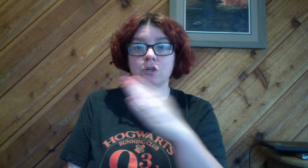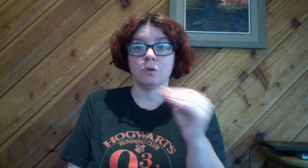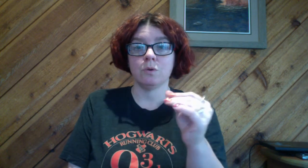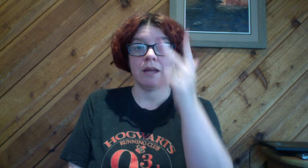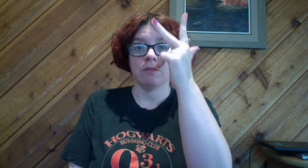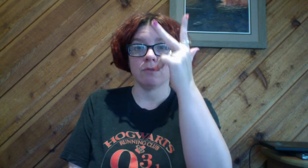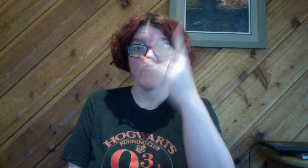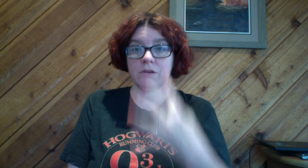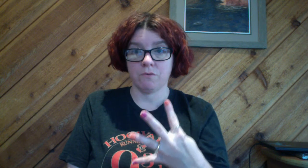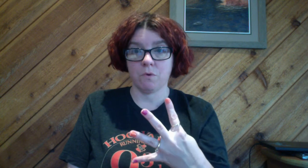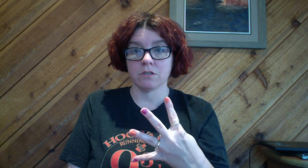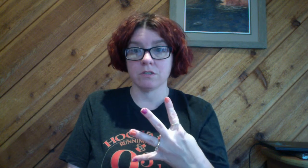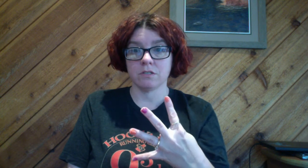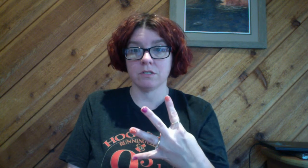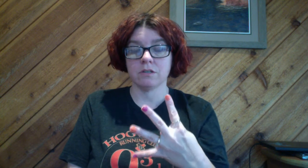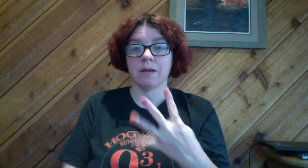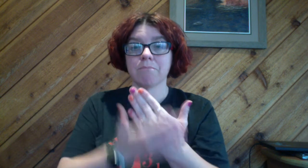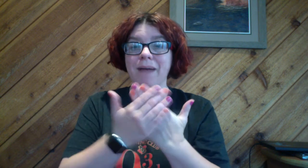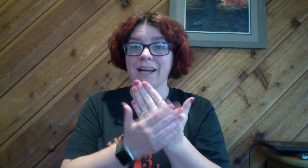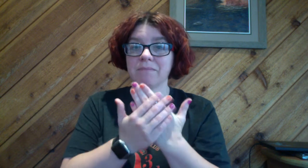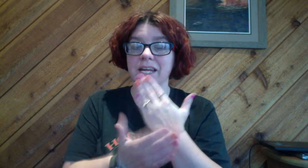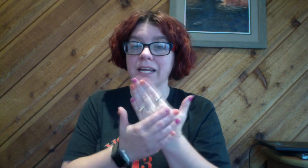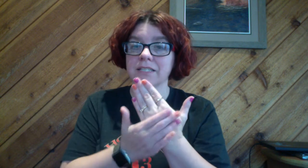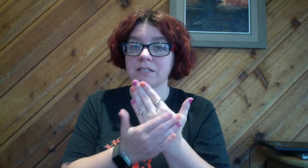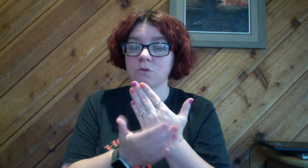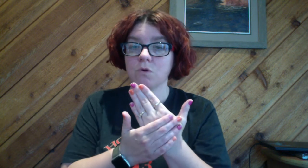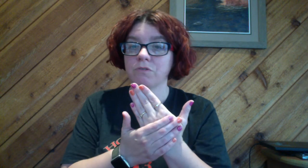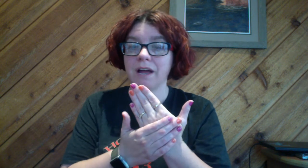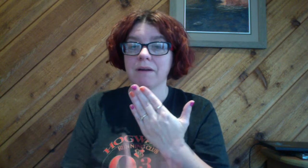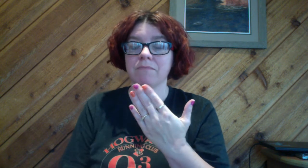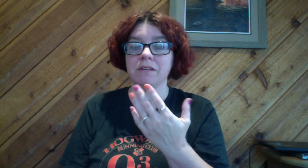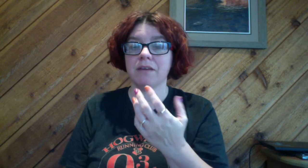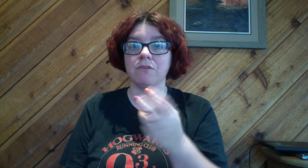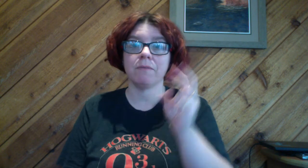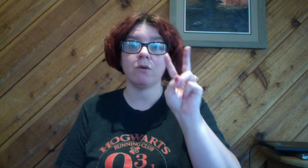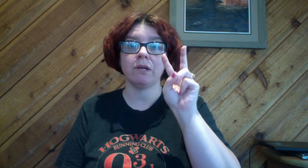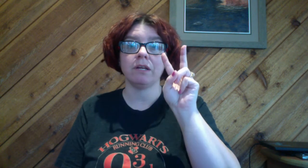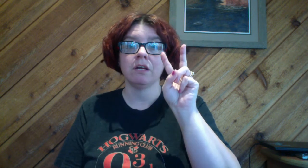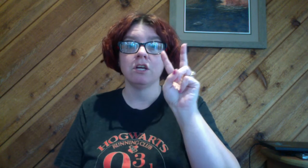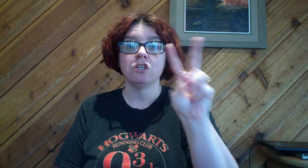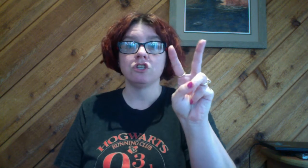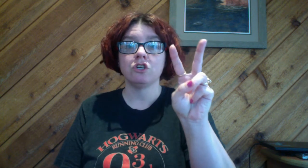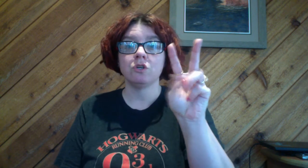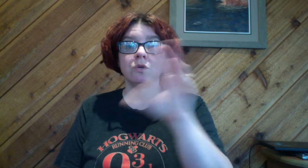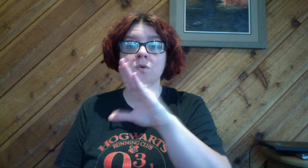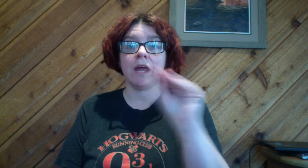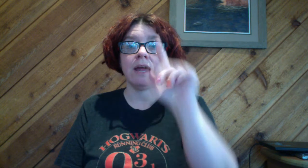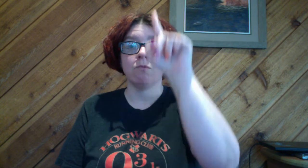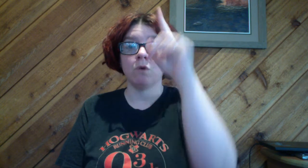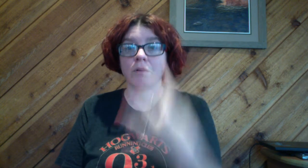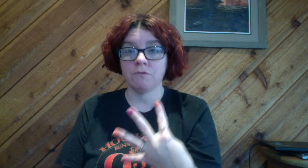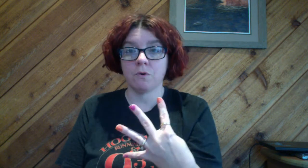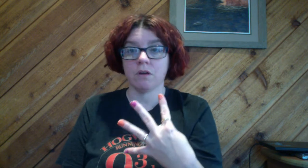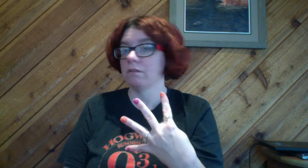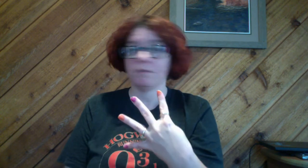2 3/4. Okay, back of my hand stays the whole time. Never am I going 2 1/4.